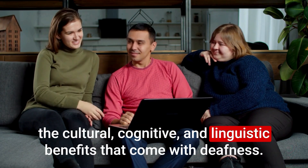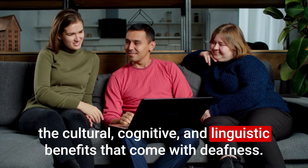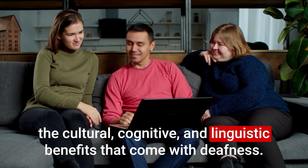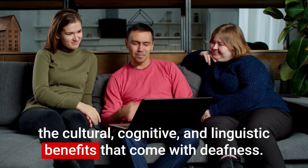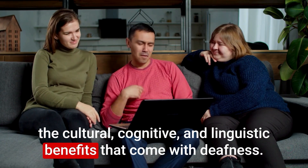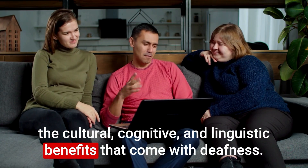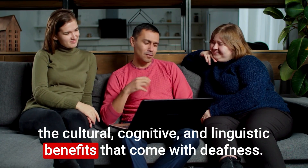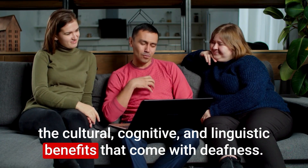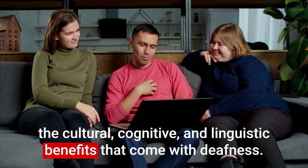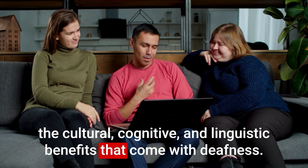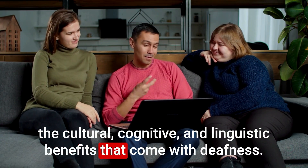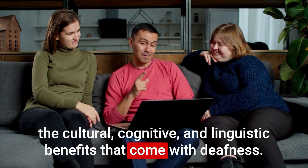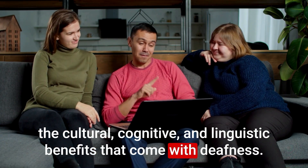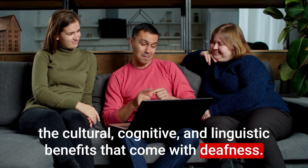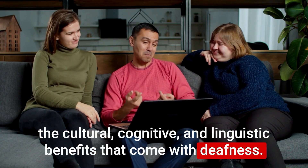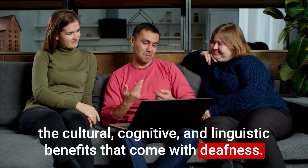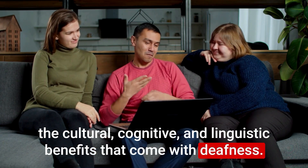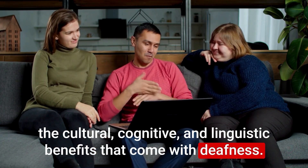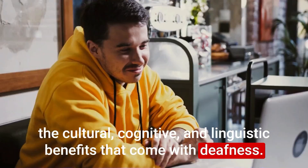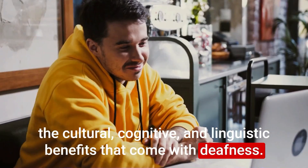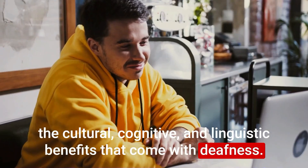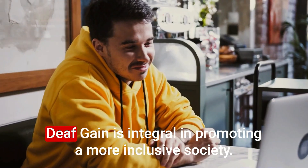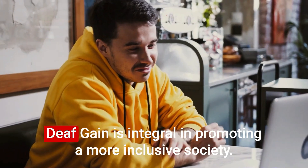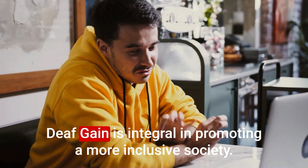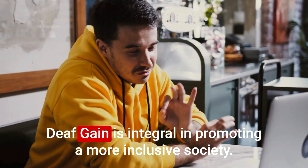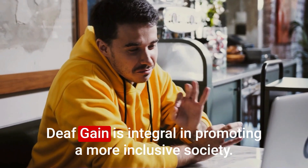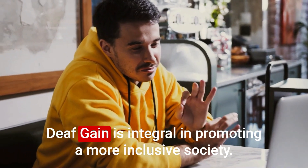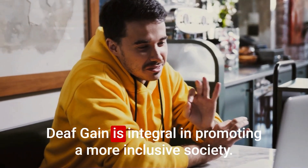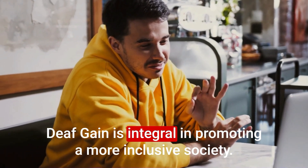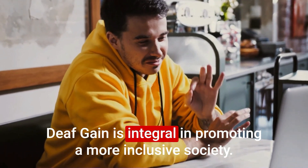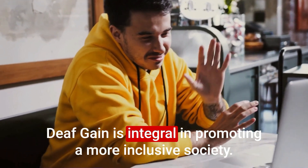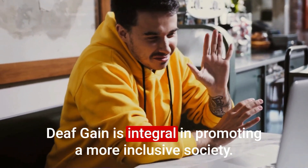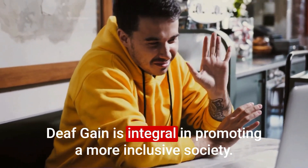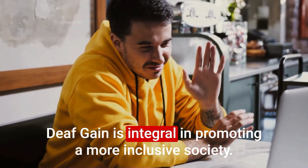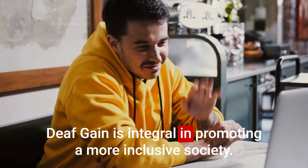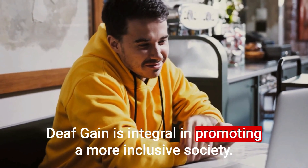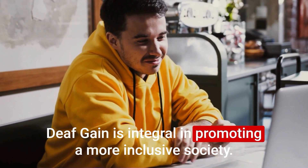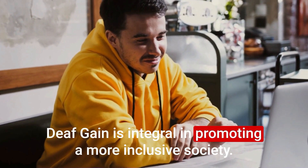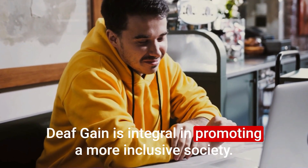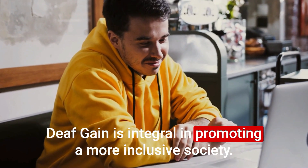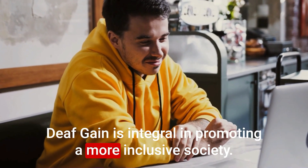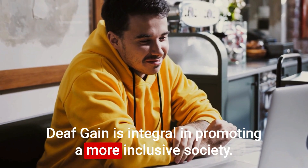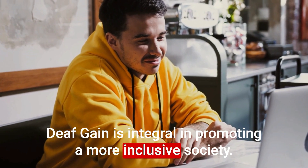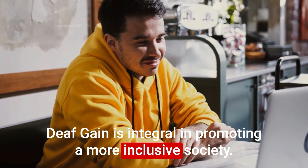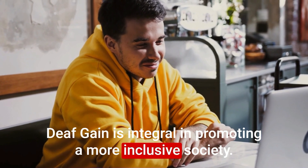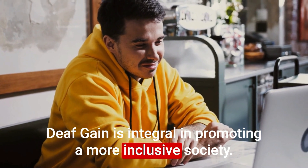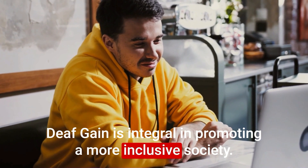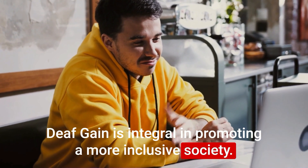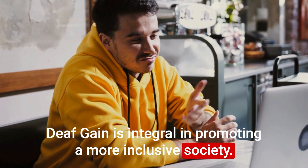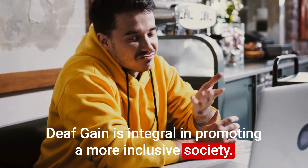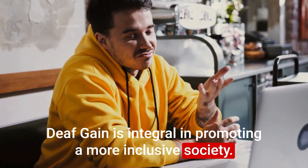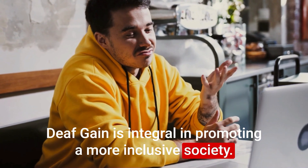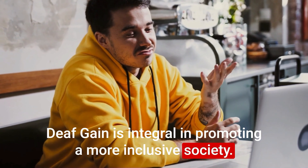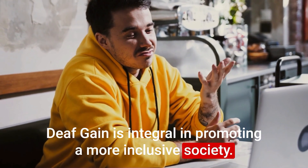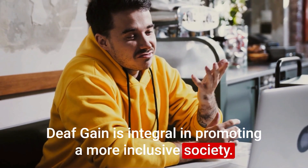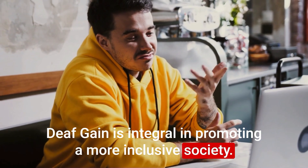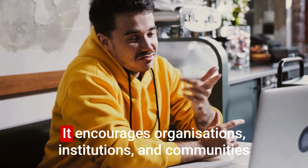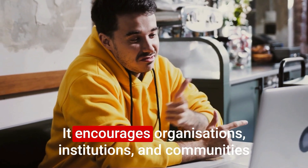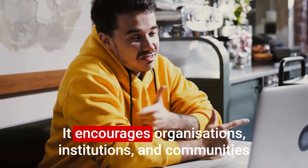linguistic benefits that come with deafness. Deaf gain is integral in promoting a more inclusive society. It